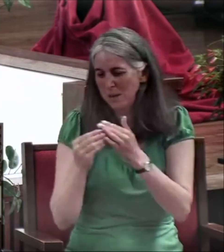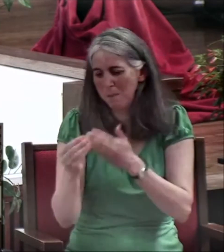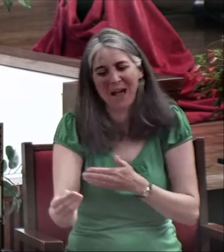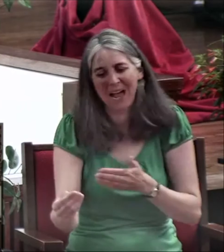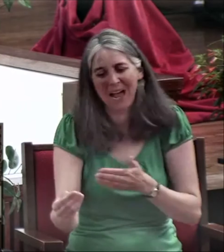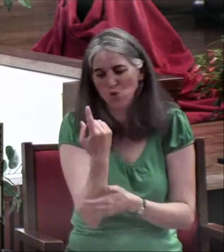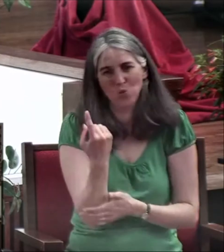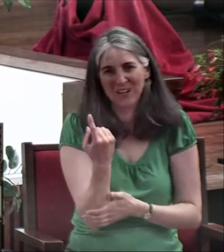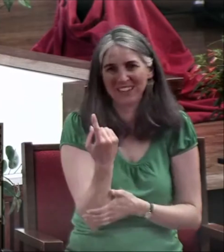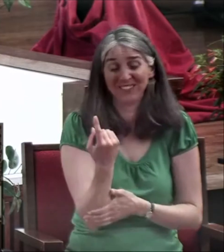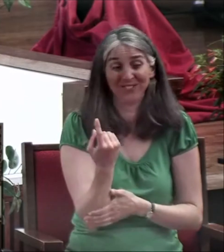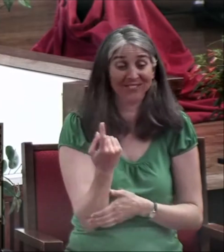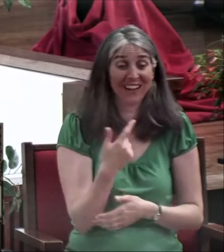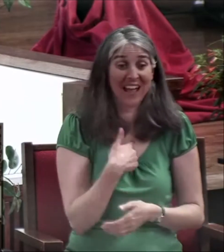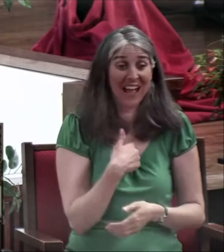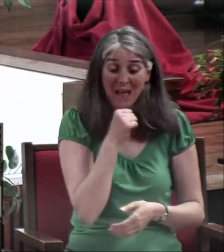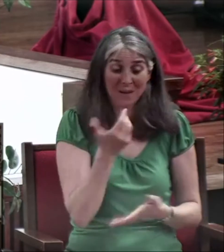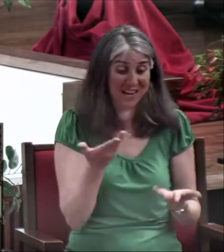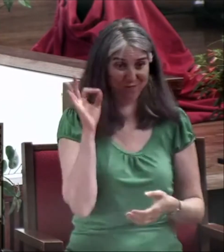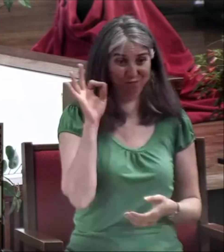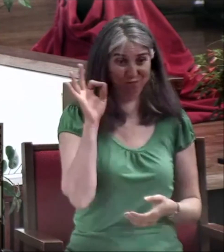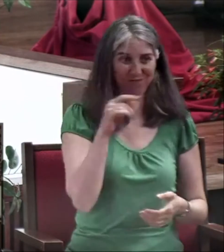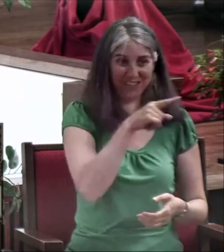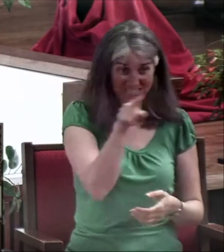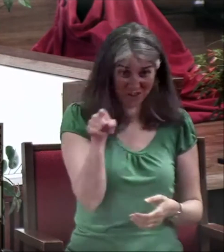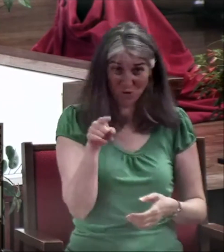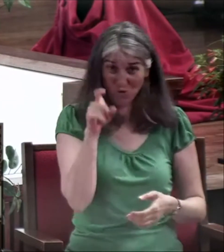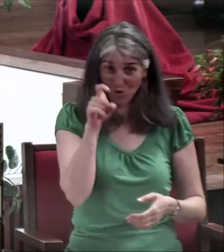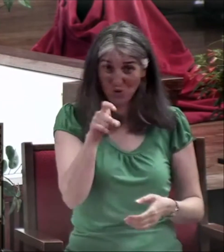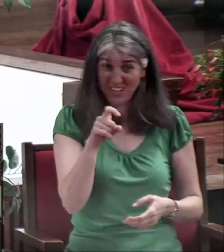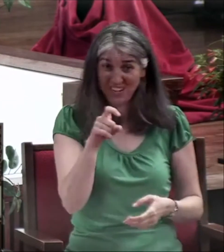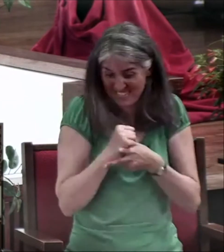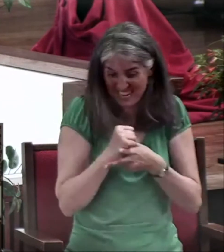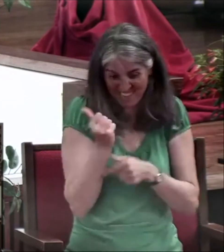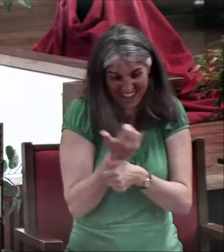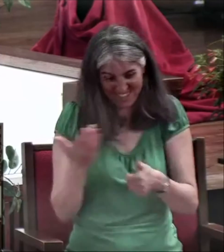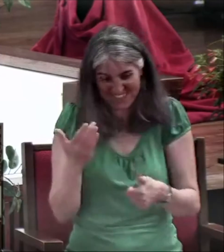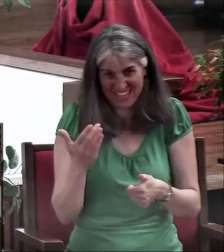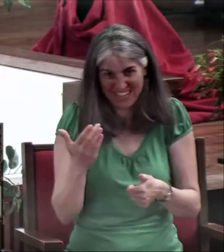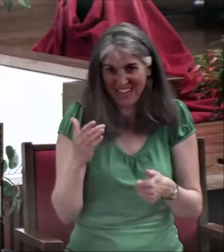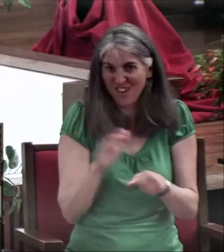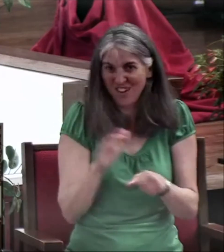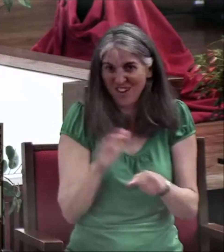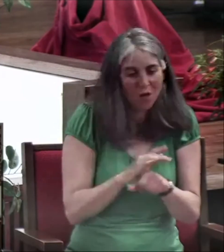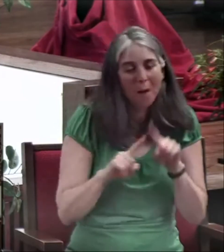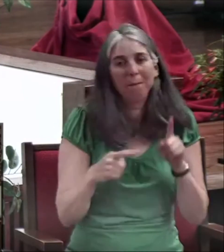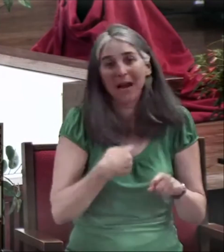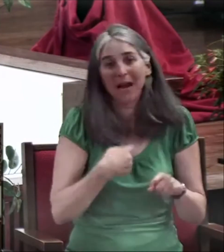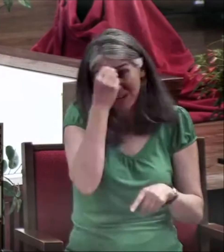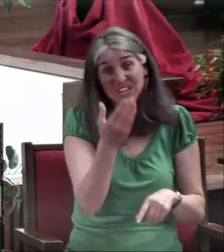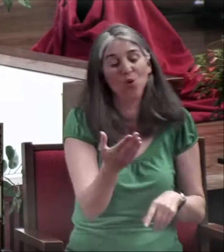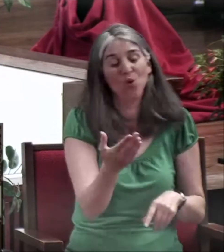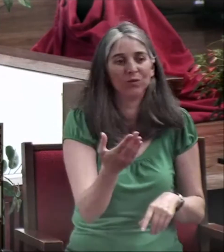one. And I'm not up here preaching or telling you about you got to make sure that you use everything to its full efficiency, but what I am telling